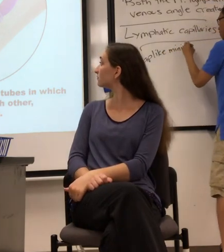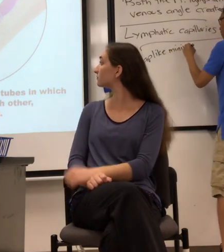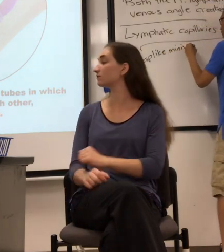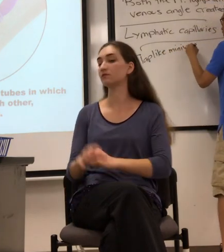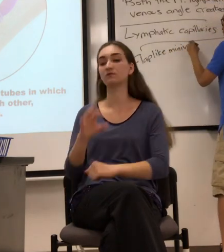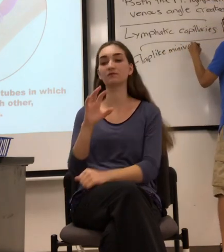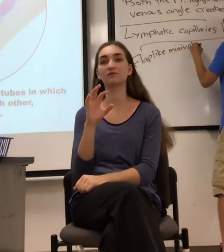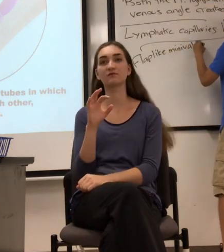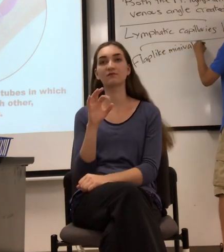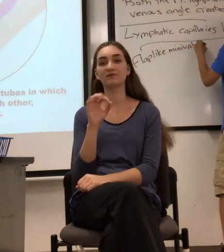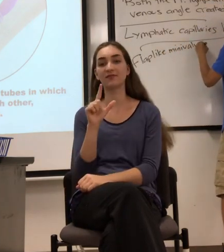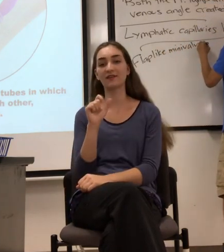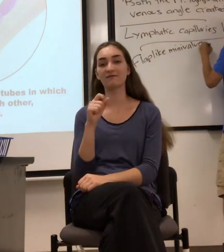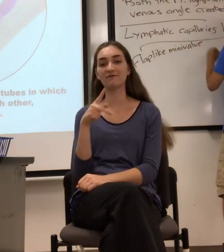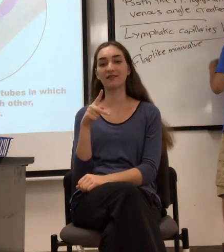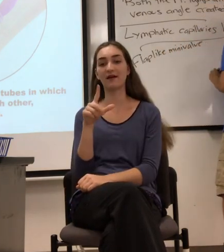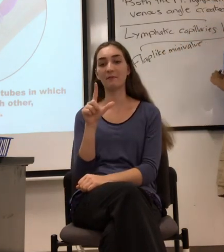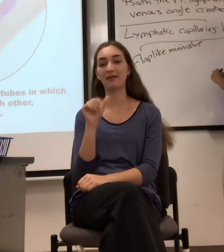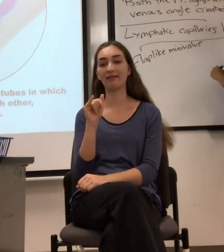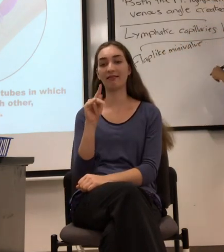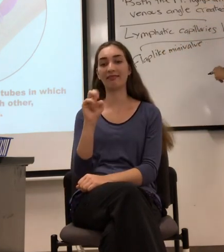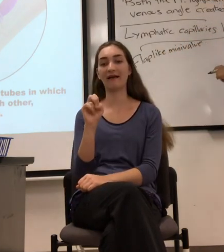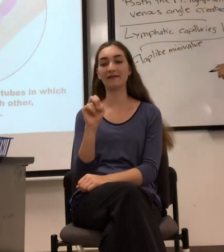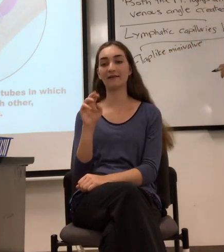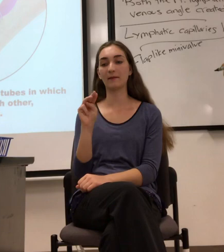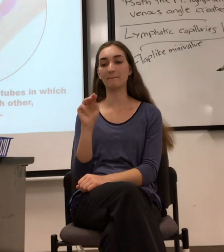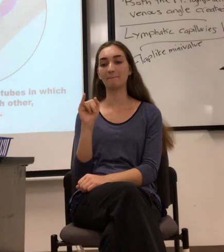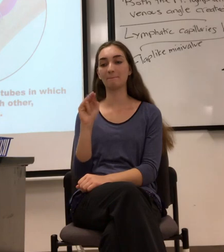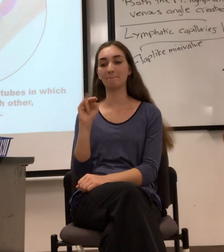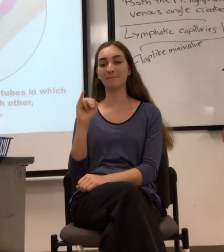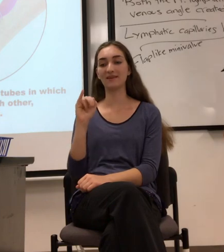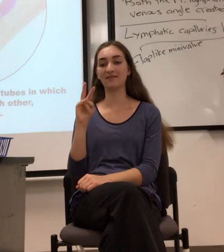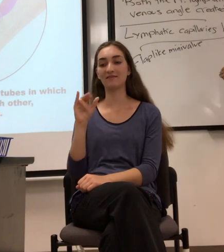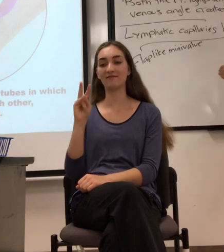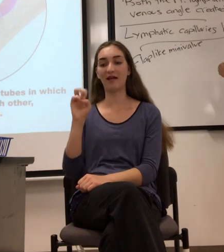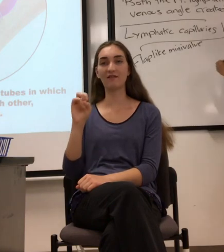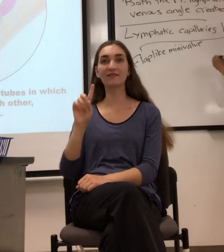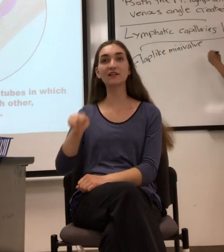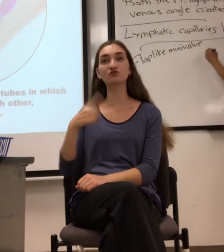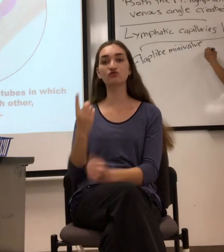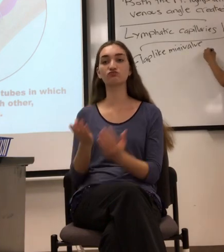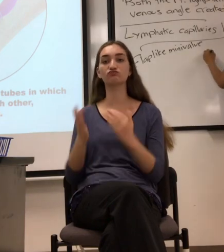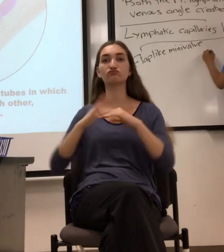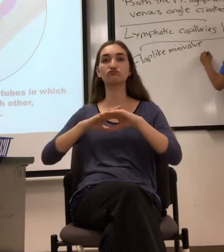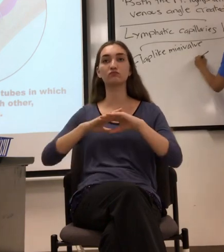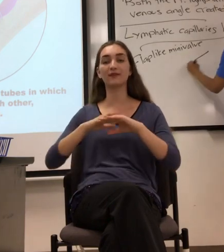mini valve. You ever see that term? It's just overlapping cells.